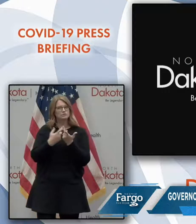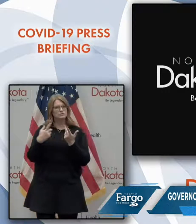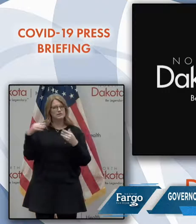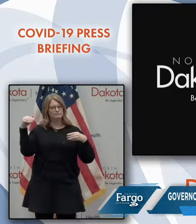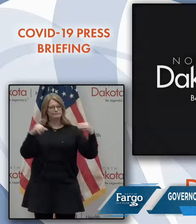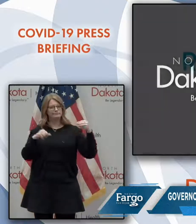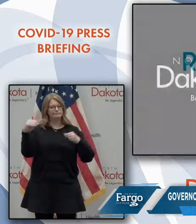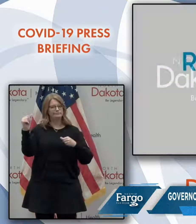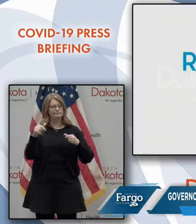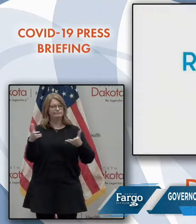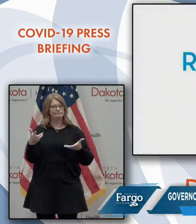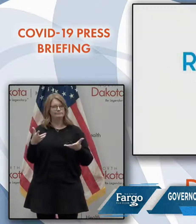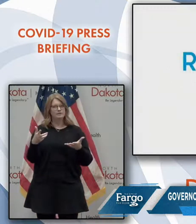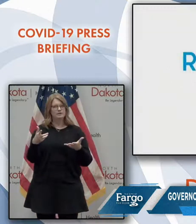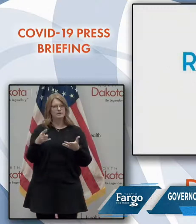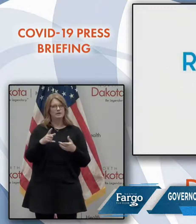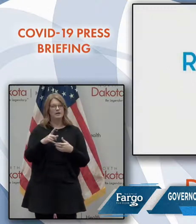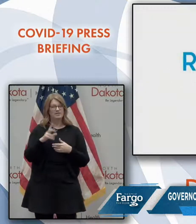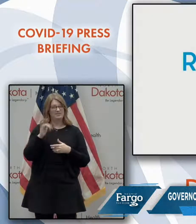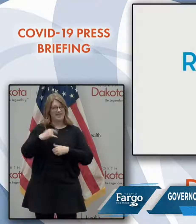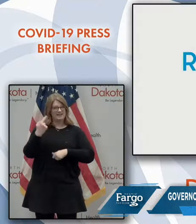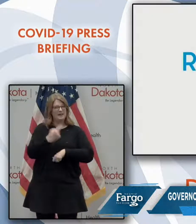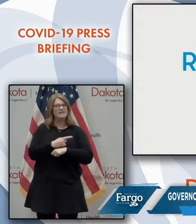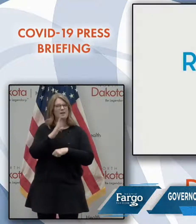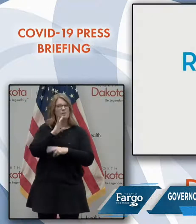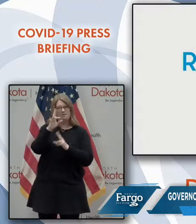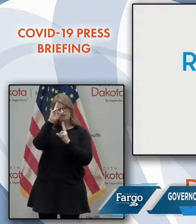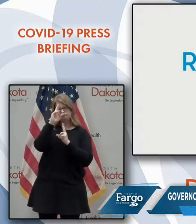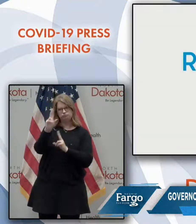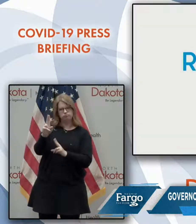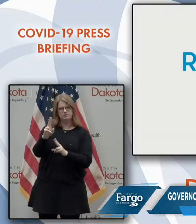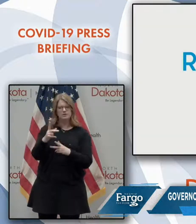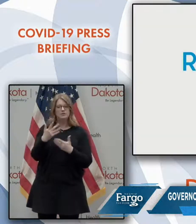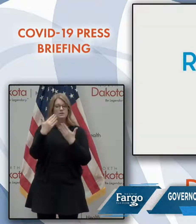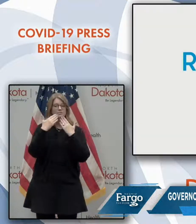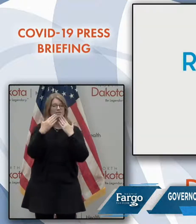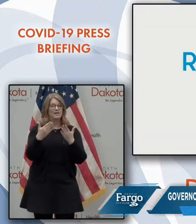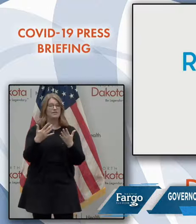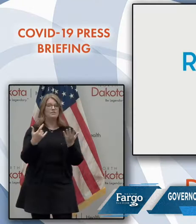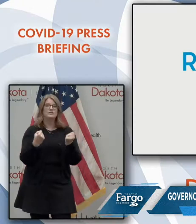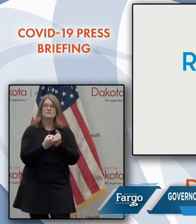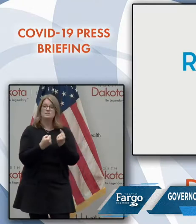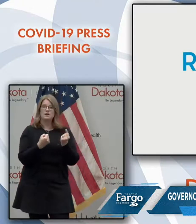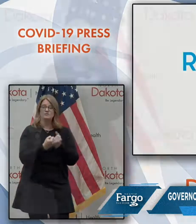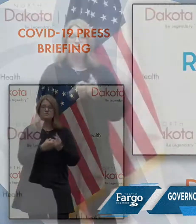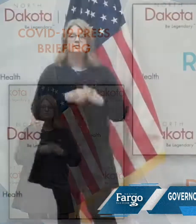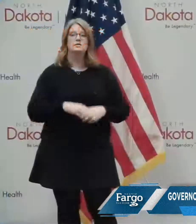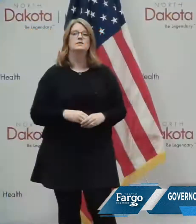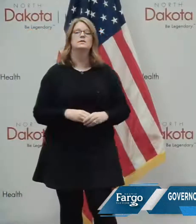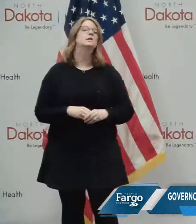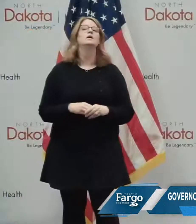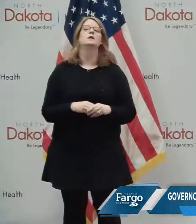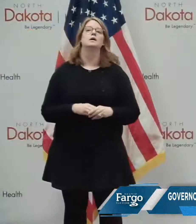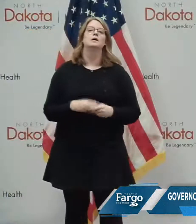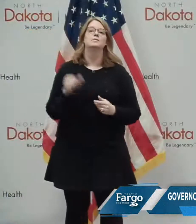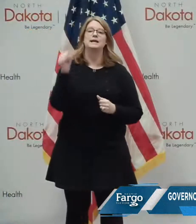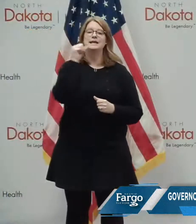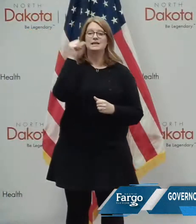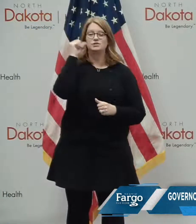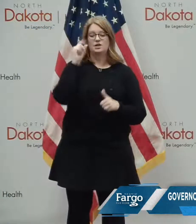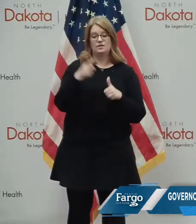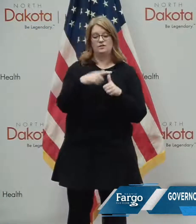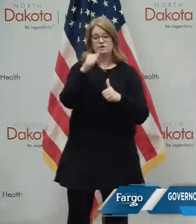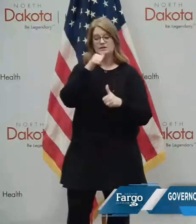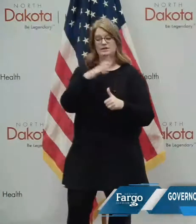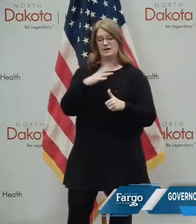be honored during that day on the event, but thanks to all those sponsors that make it possible. Yesterday, the First Lady and